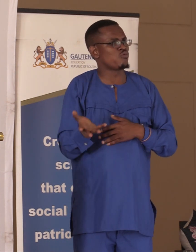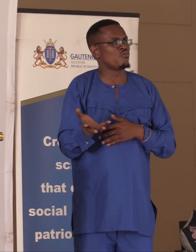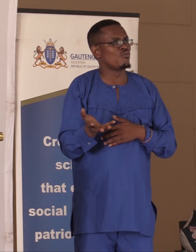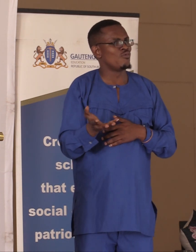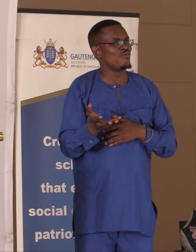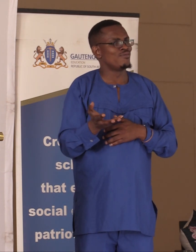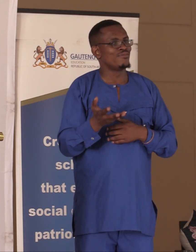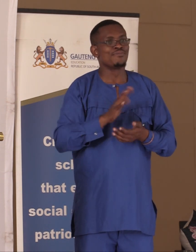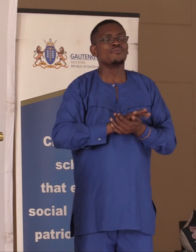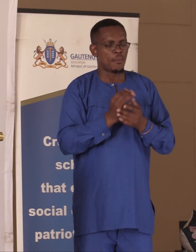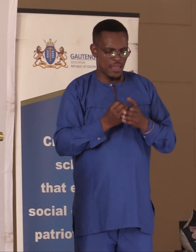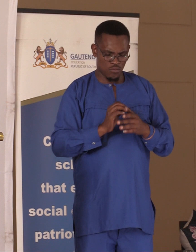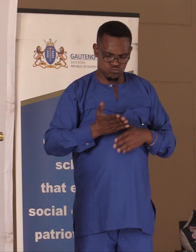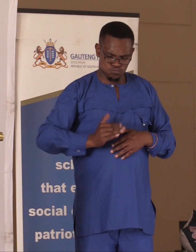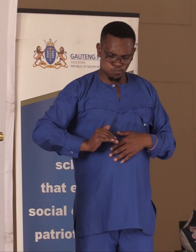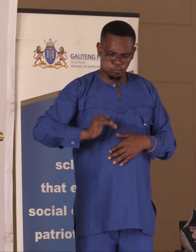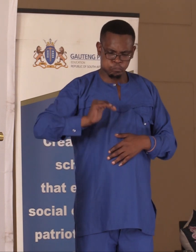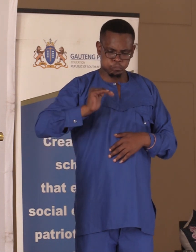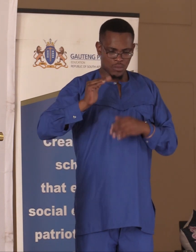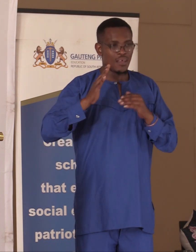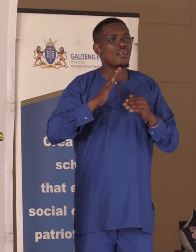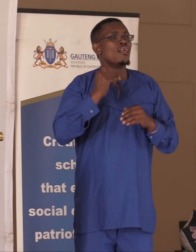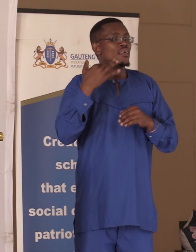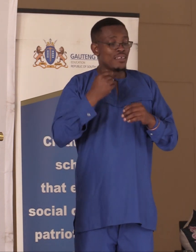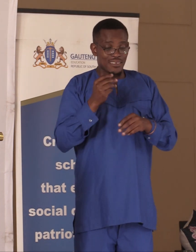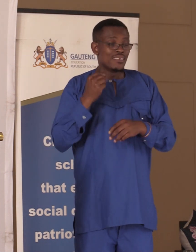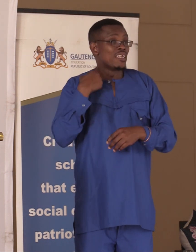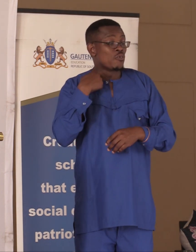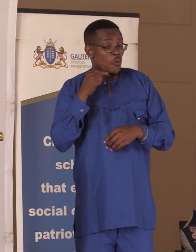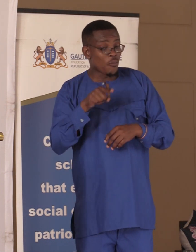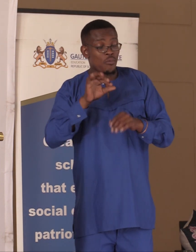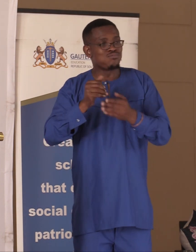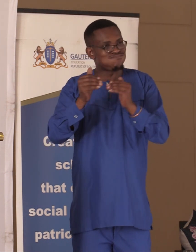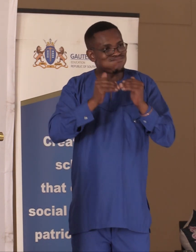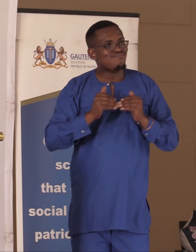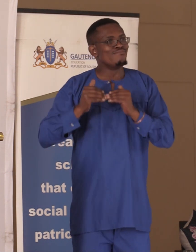But that puppy grew up and it looked after me. It was very good